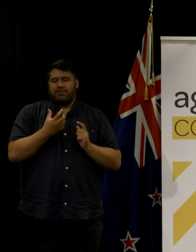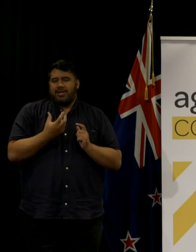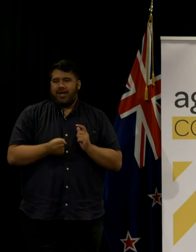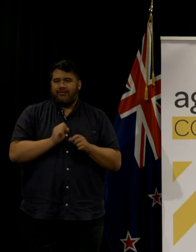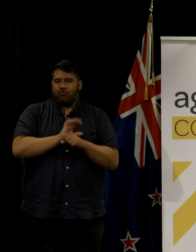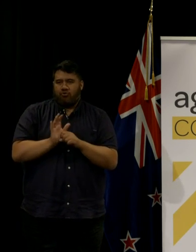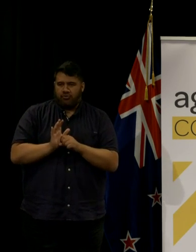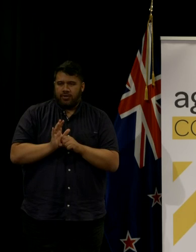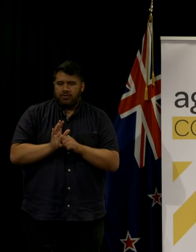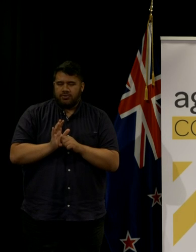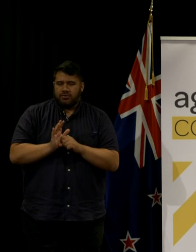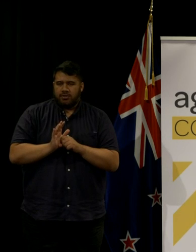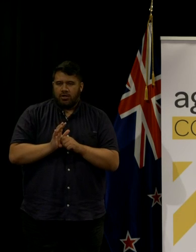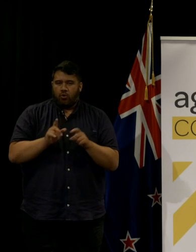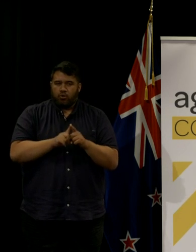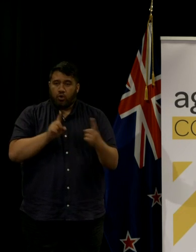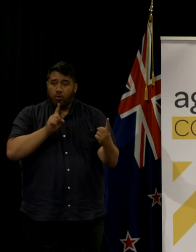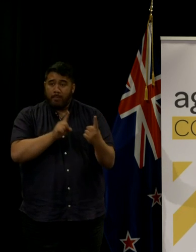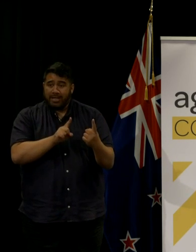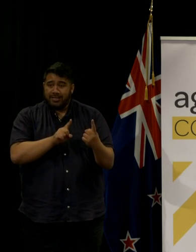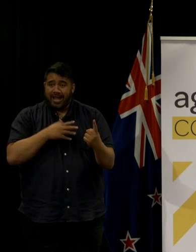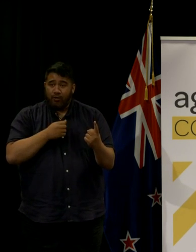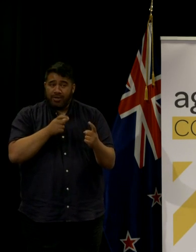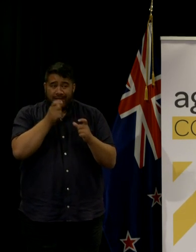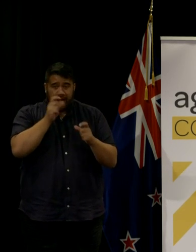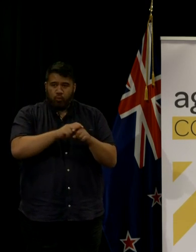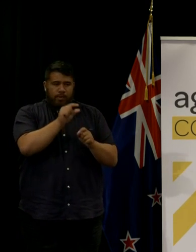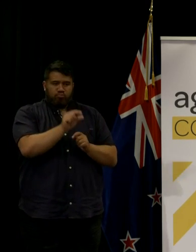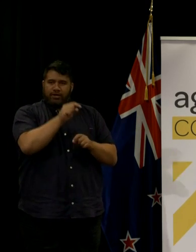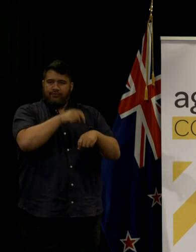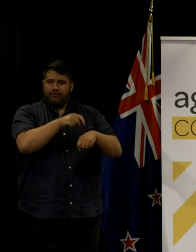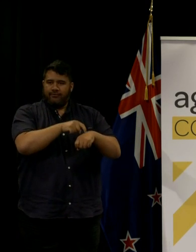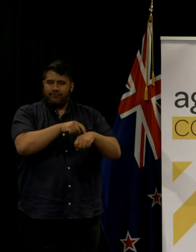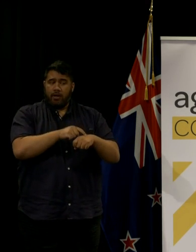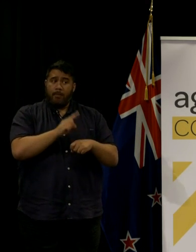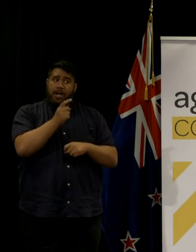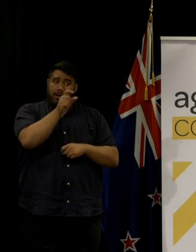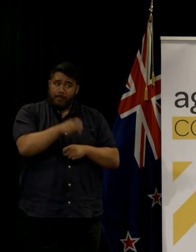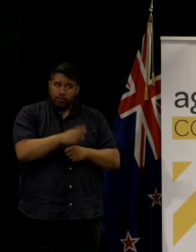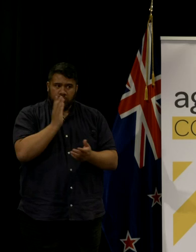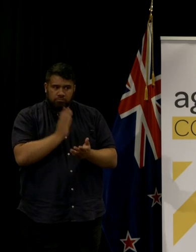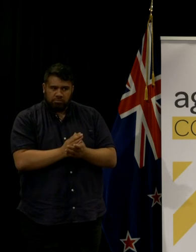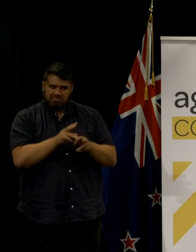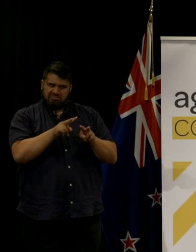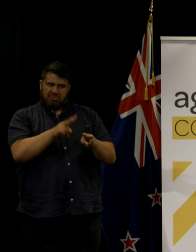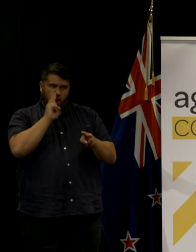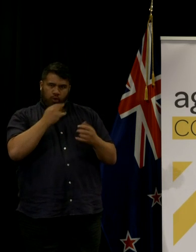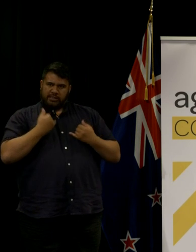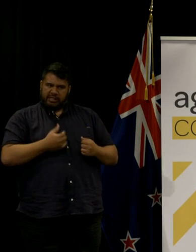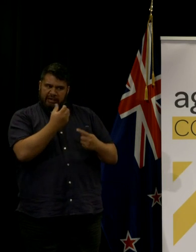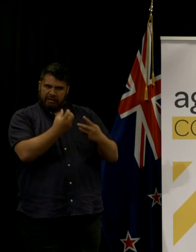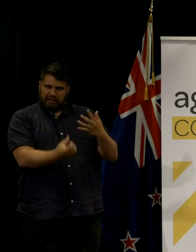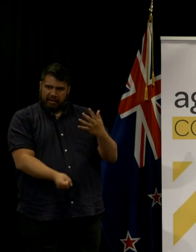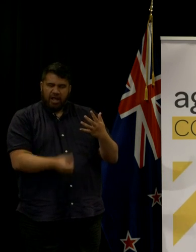not symptomatic. The use of PPE is required where there is someone who has clear symptoms and in the treatment of that person and in the